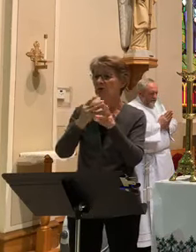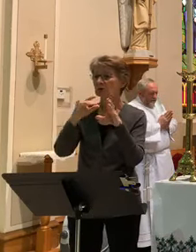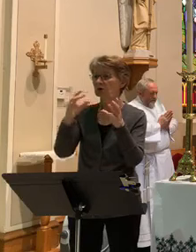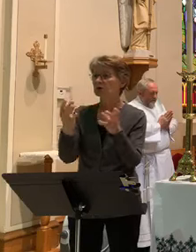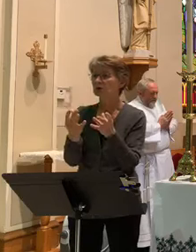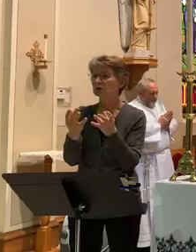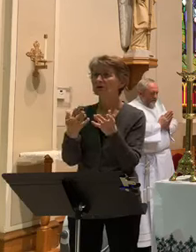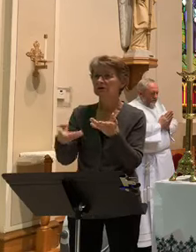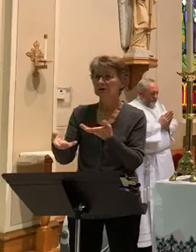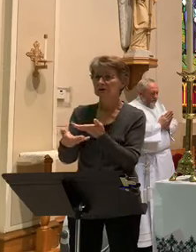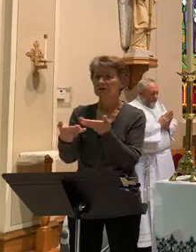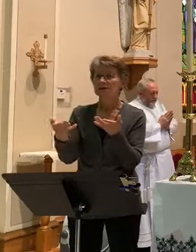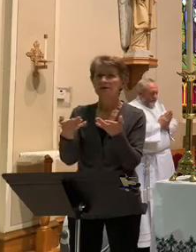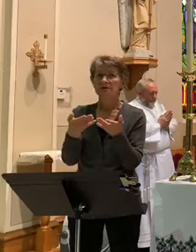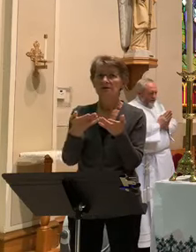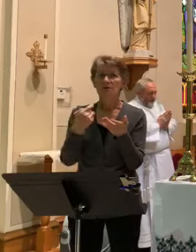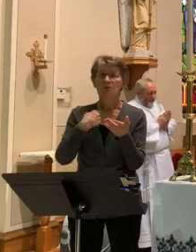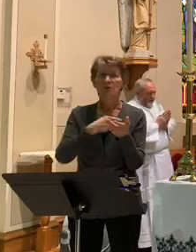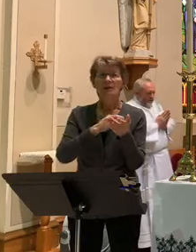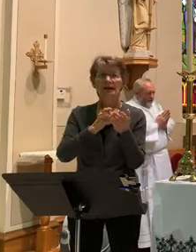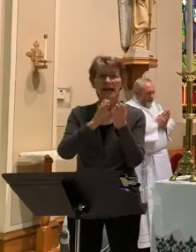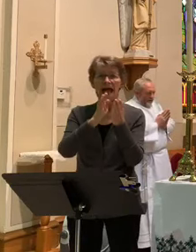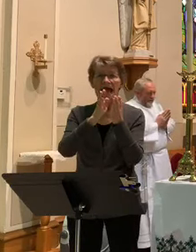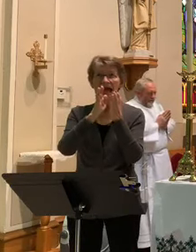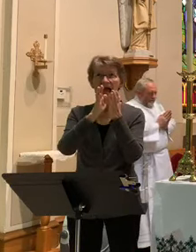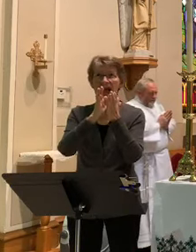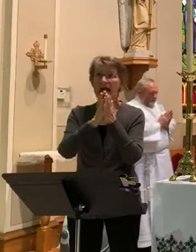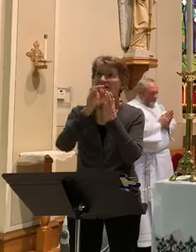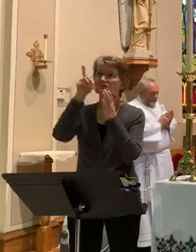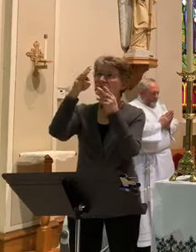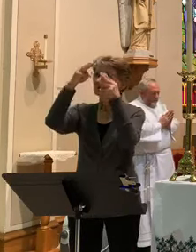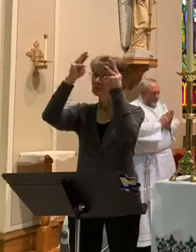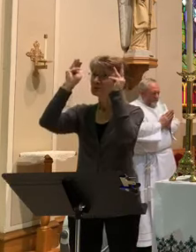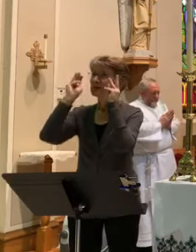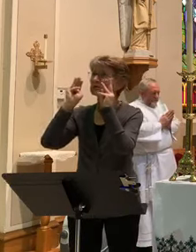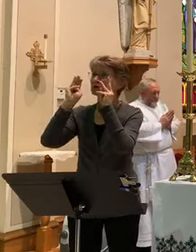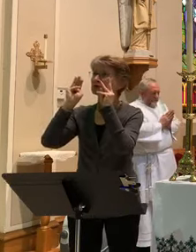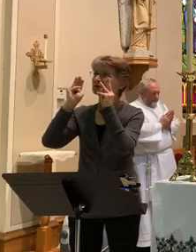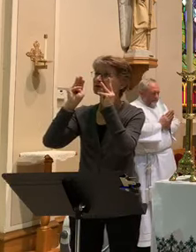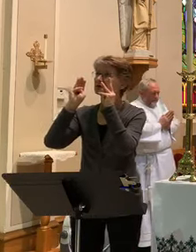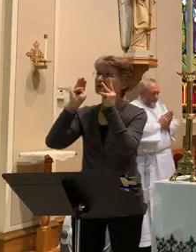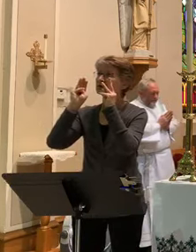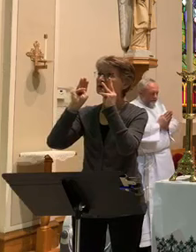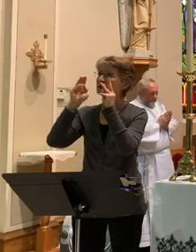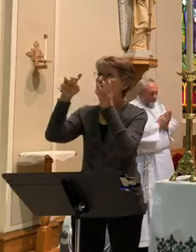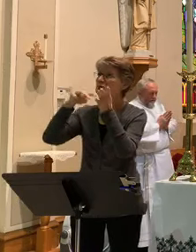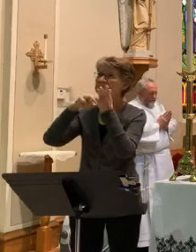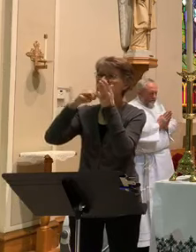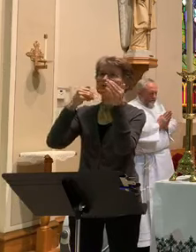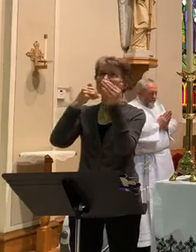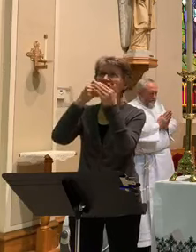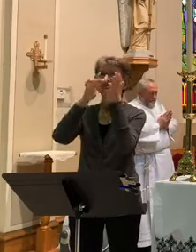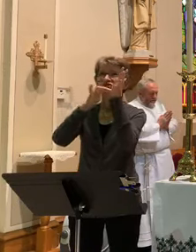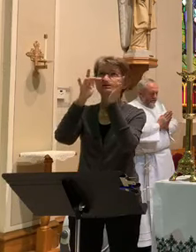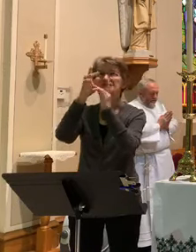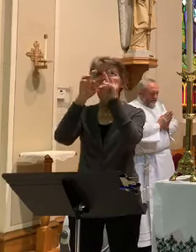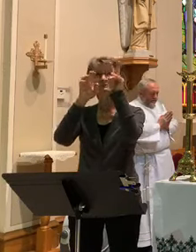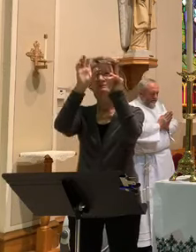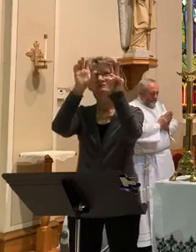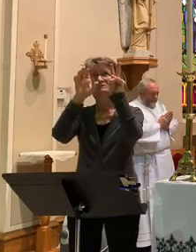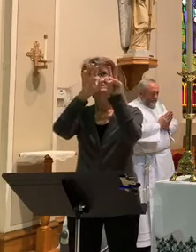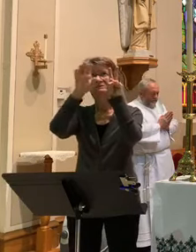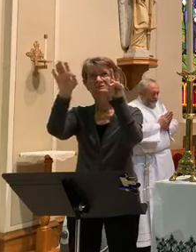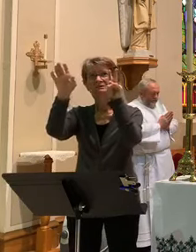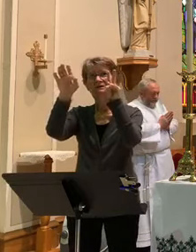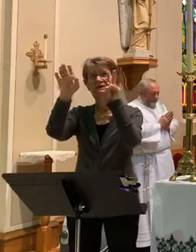division. We ask you, dear Blessed Mother, as you stood by Jesus on the cross, stand also by us